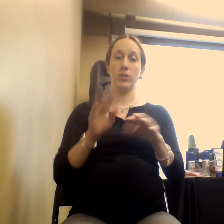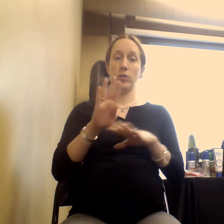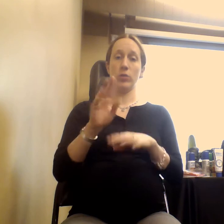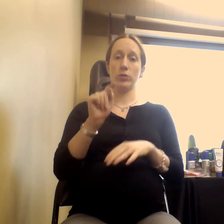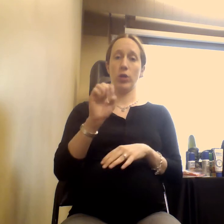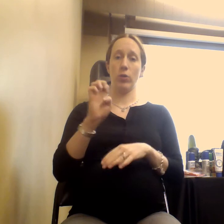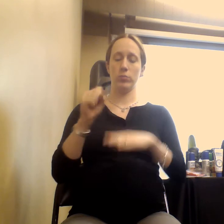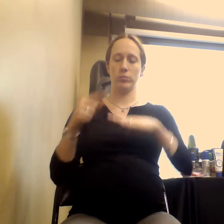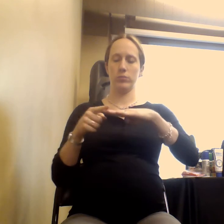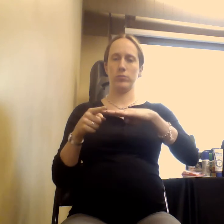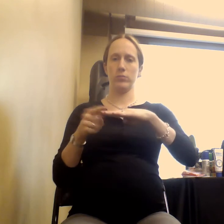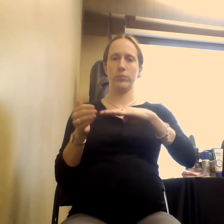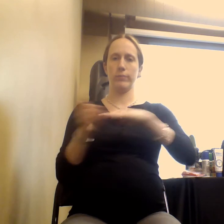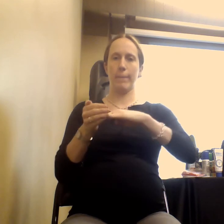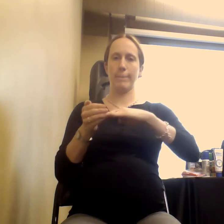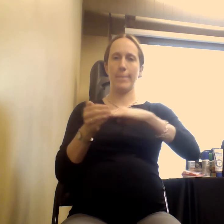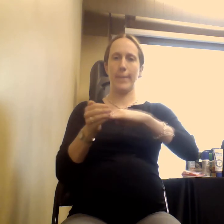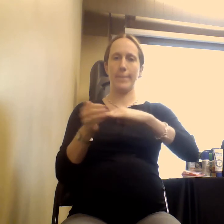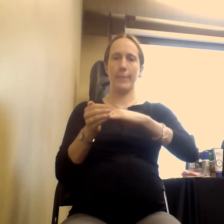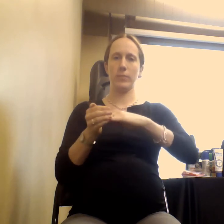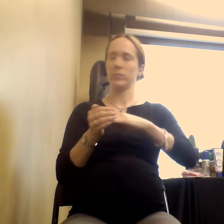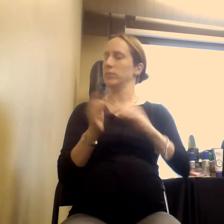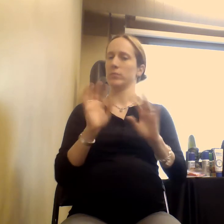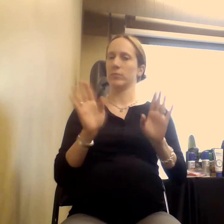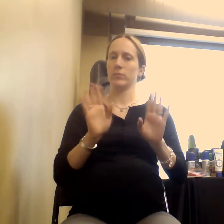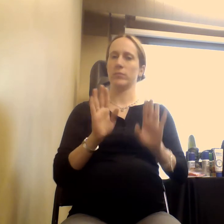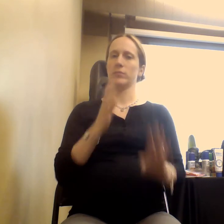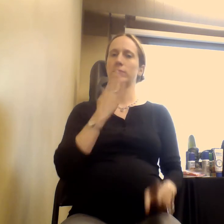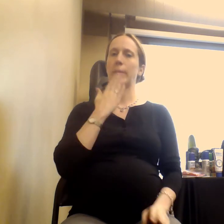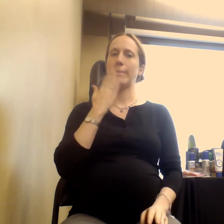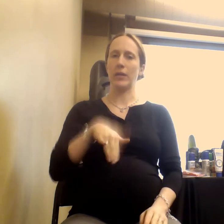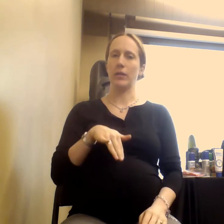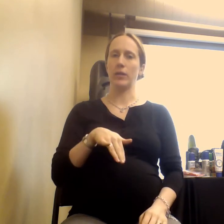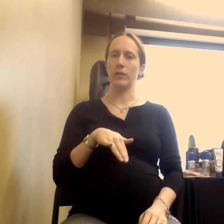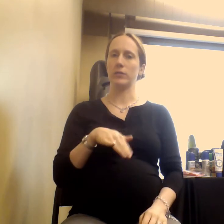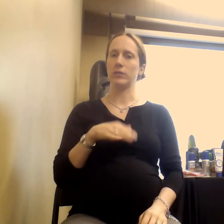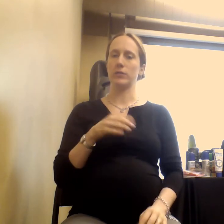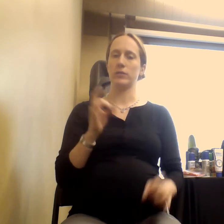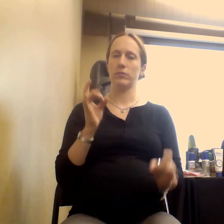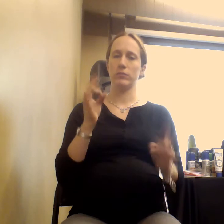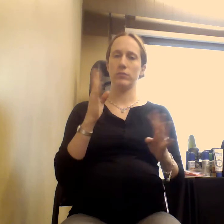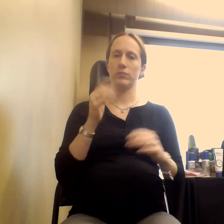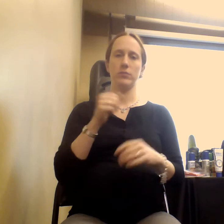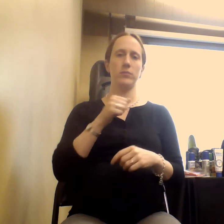front, bad sign, really bad sign. Black toe for sure. And